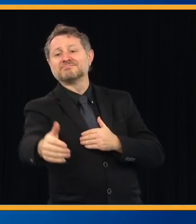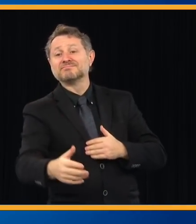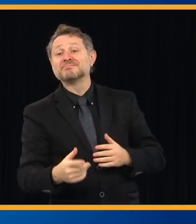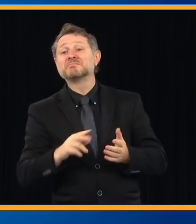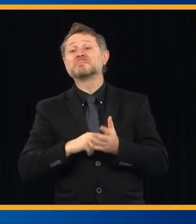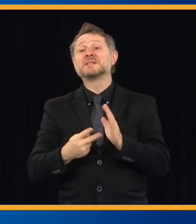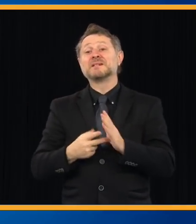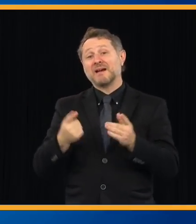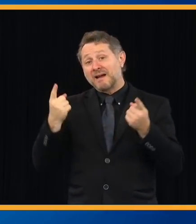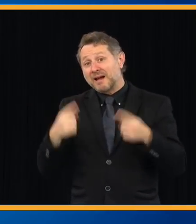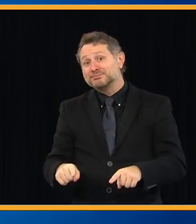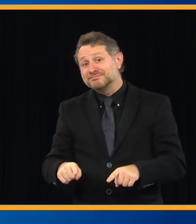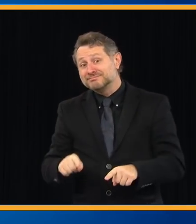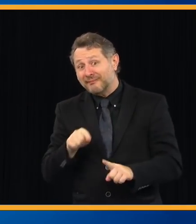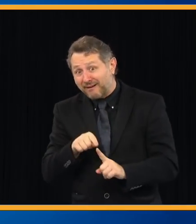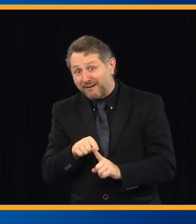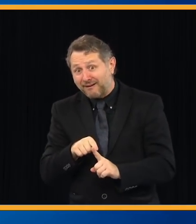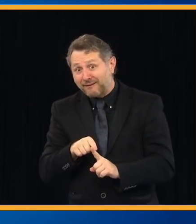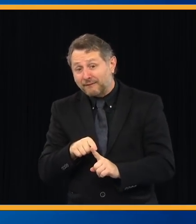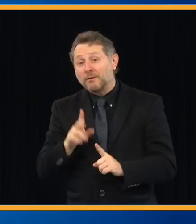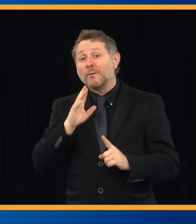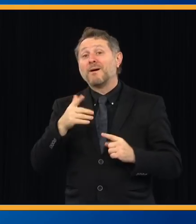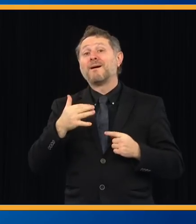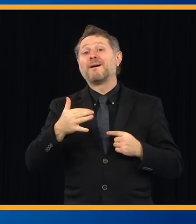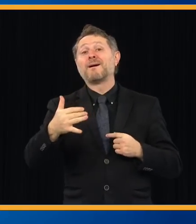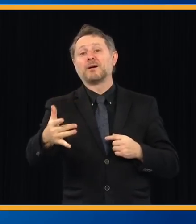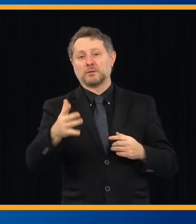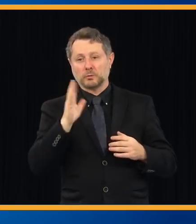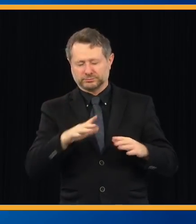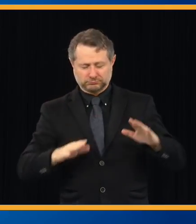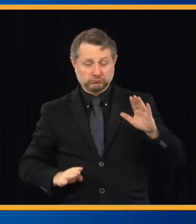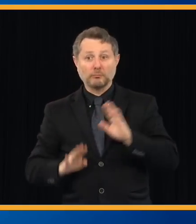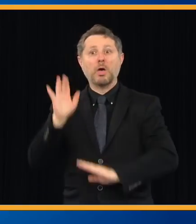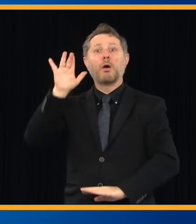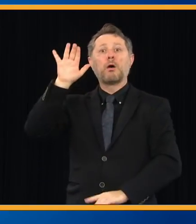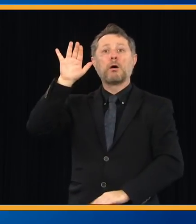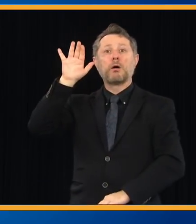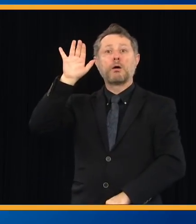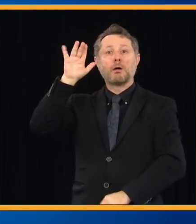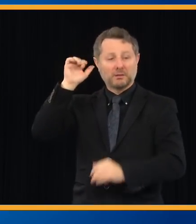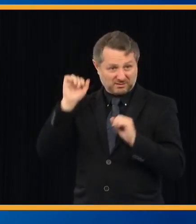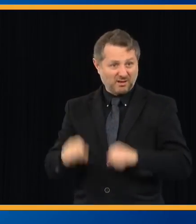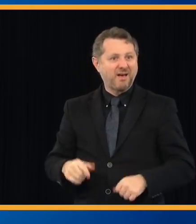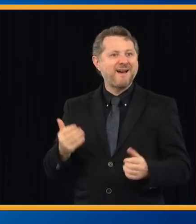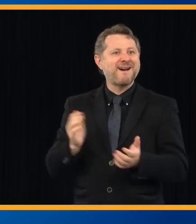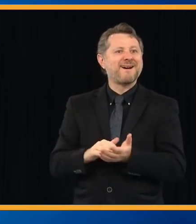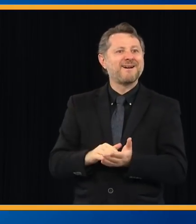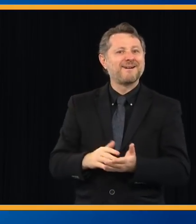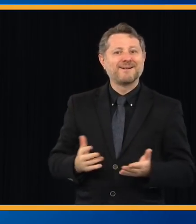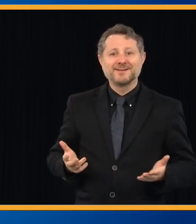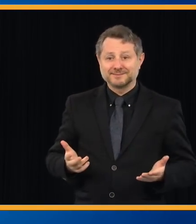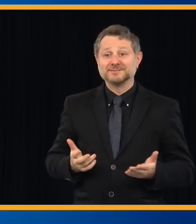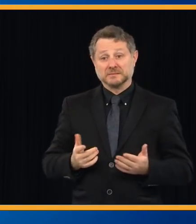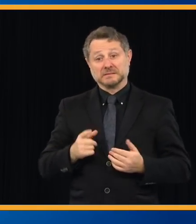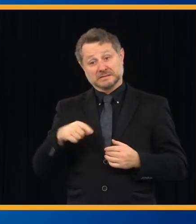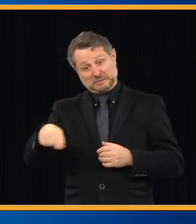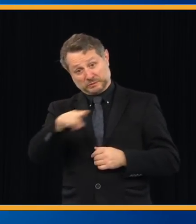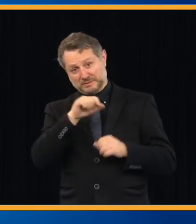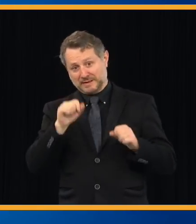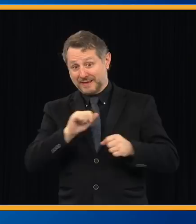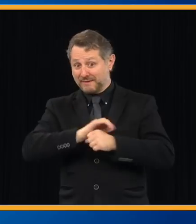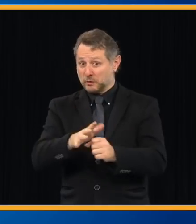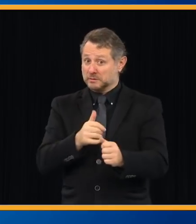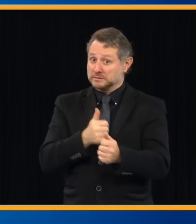comes back. They talk about a second wave. They talk about a mutation. And if it's not this virus, another public